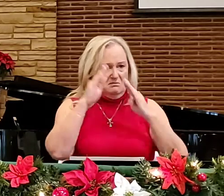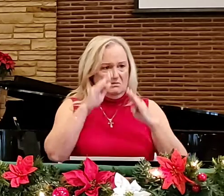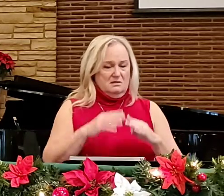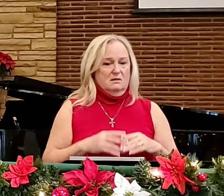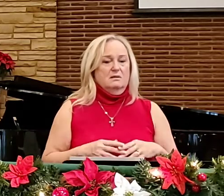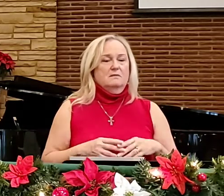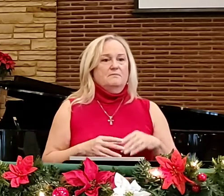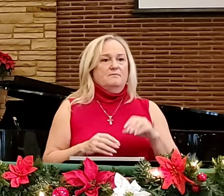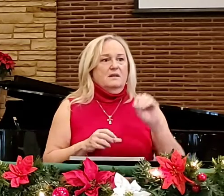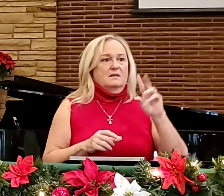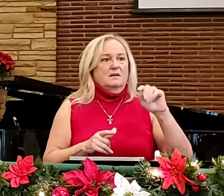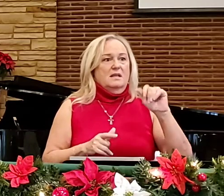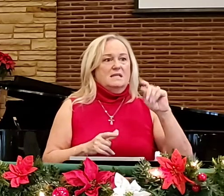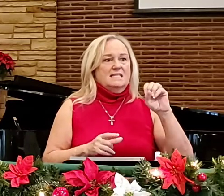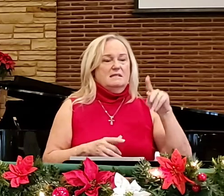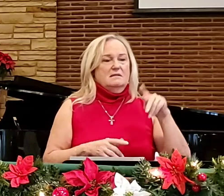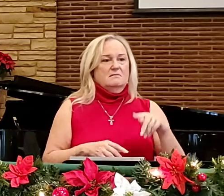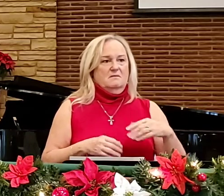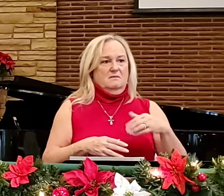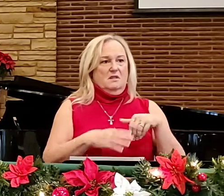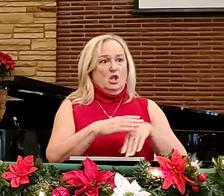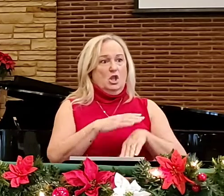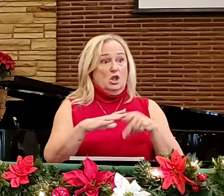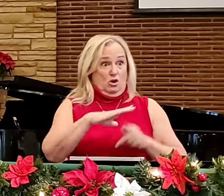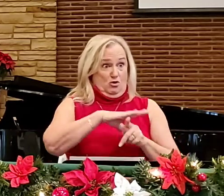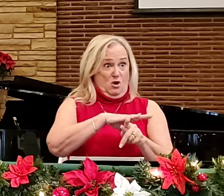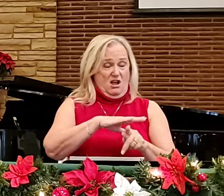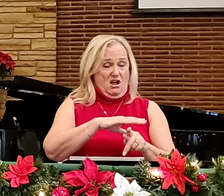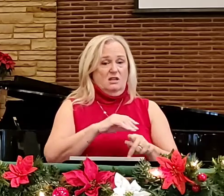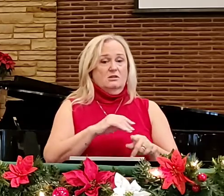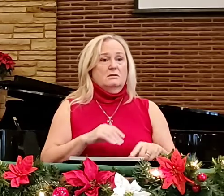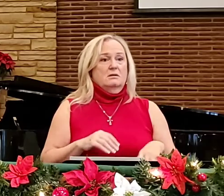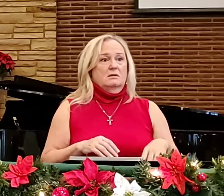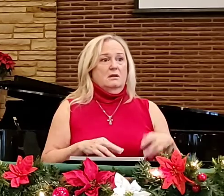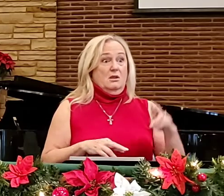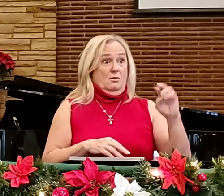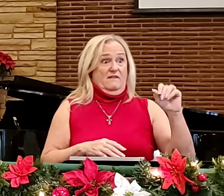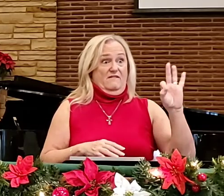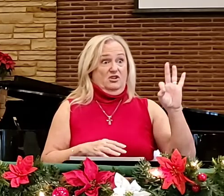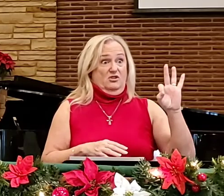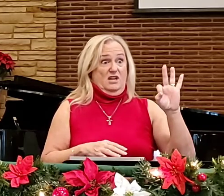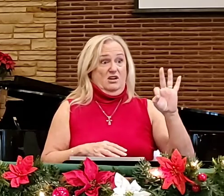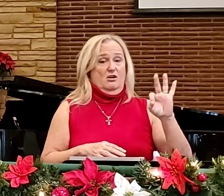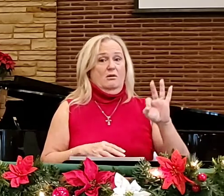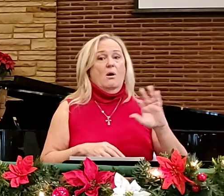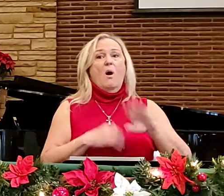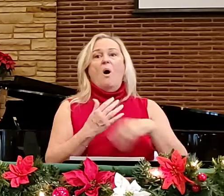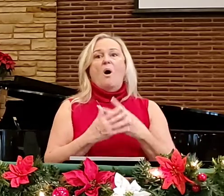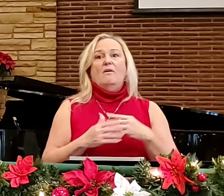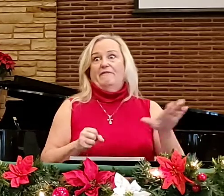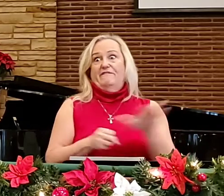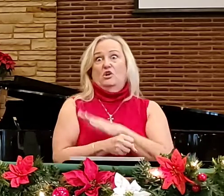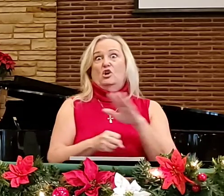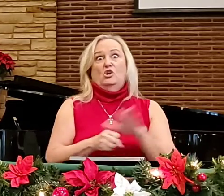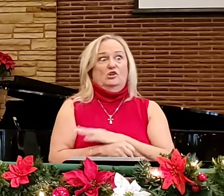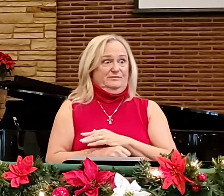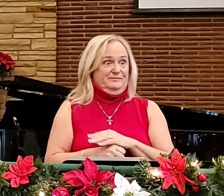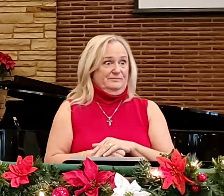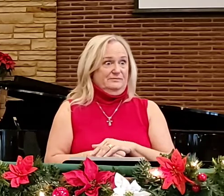The closets, the garage, the refrigerator are all too full as it